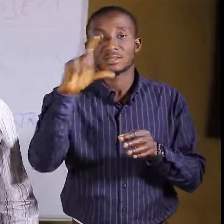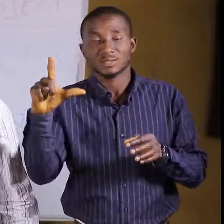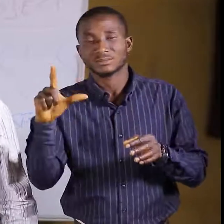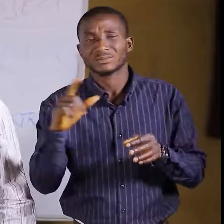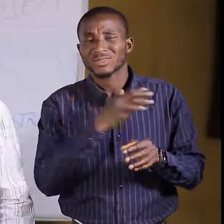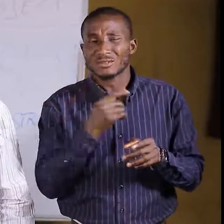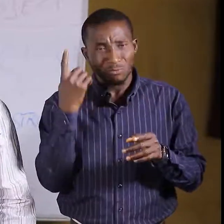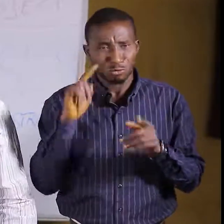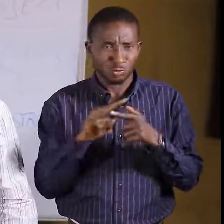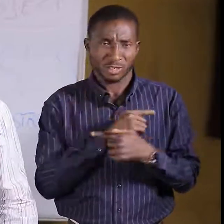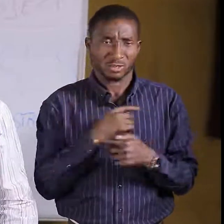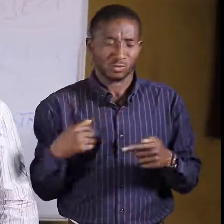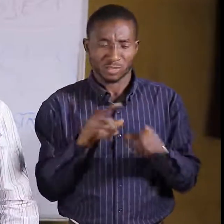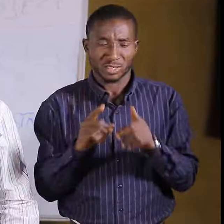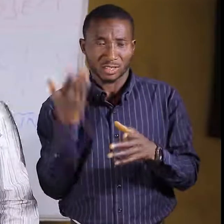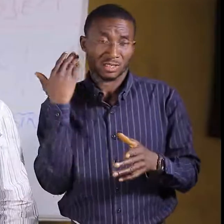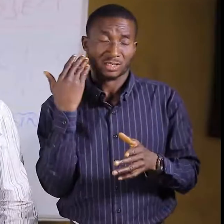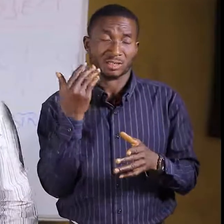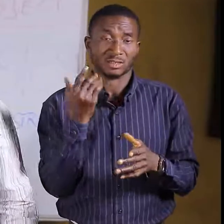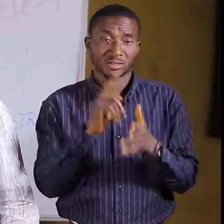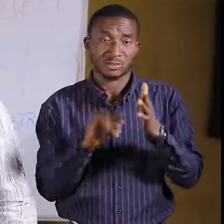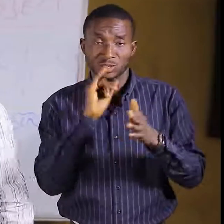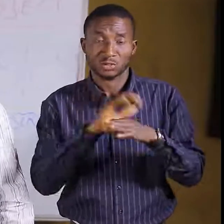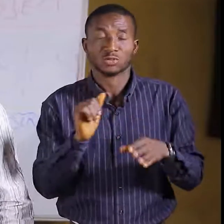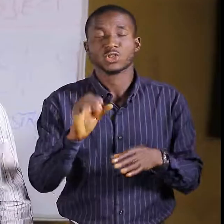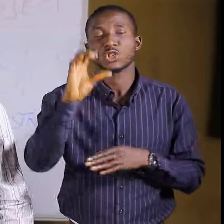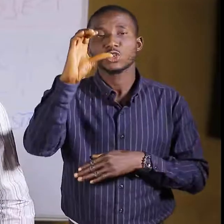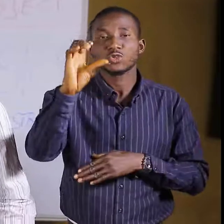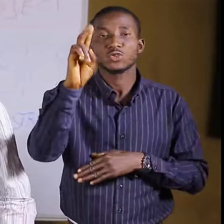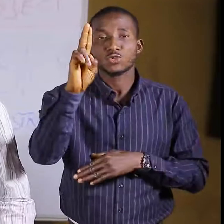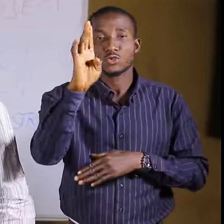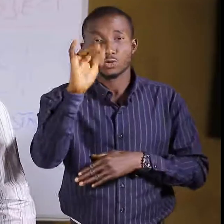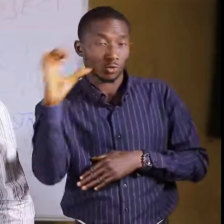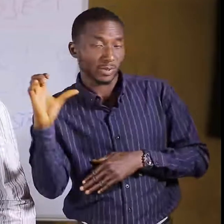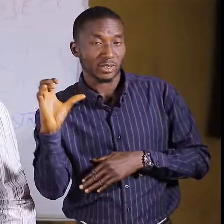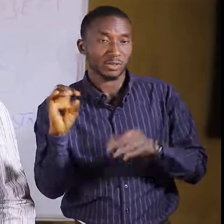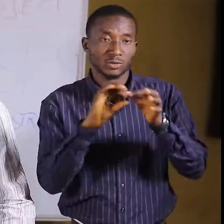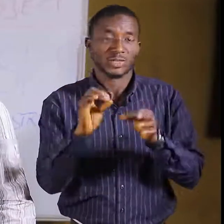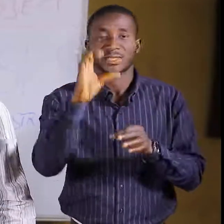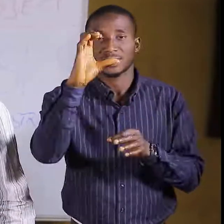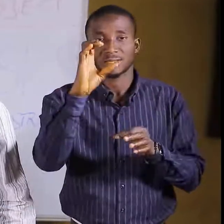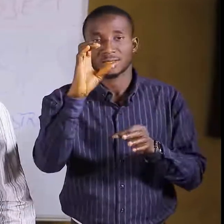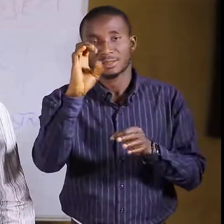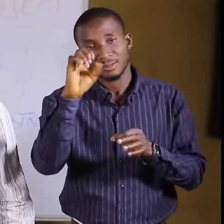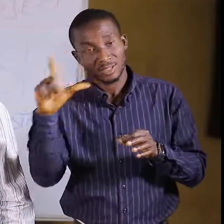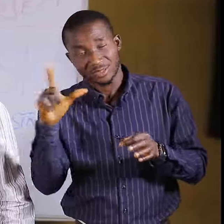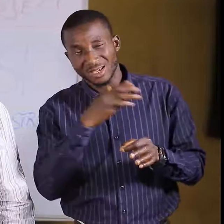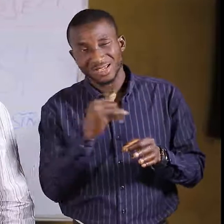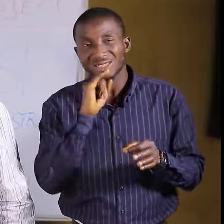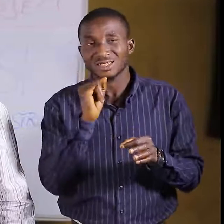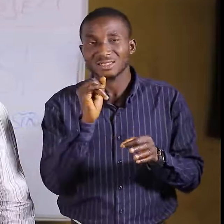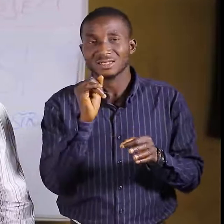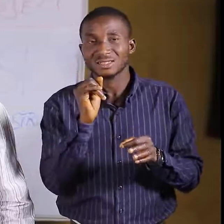cubic unit cell, which he further let us know that is made up of 3. 1,